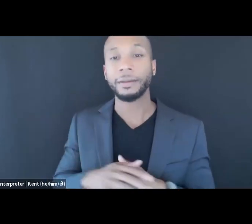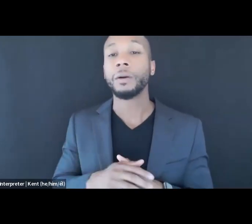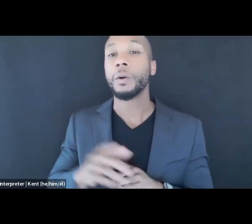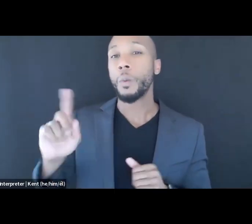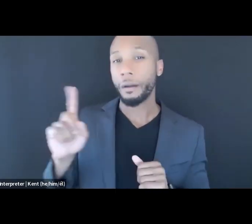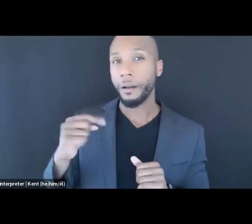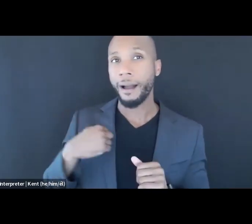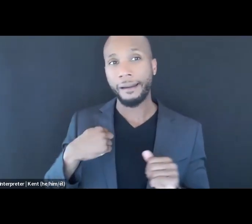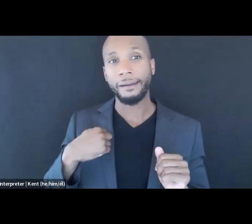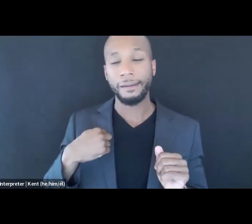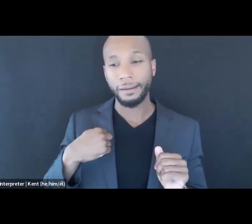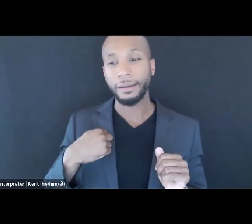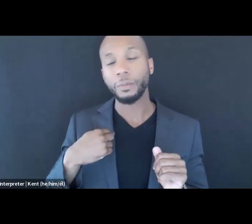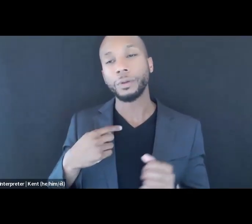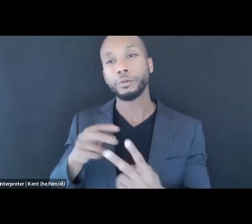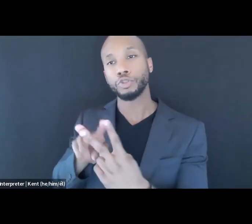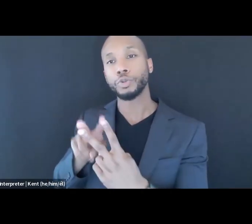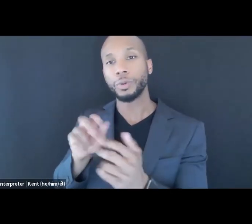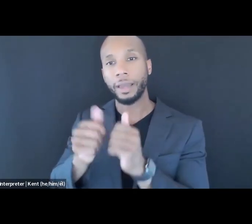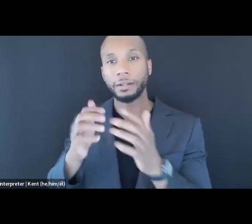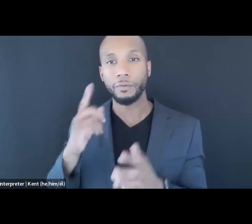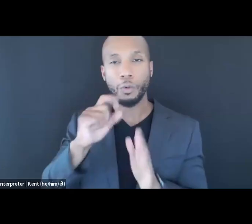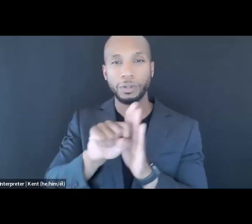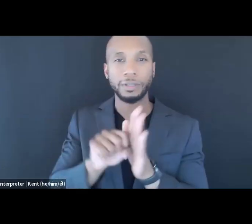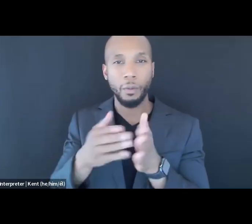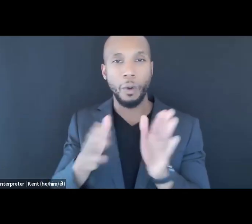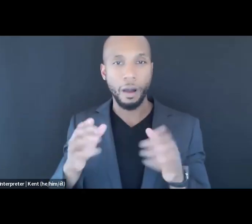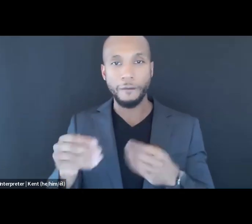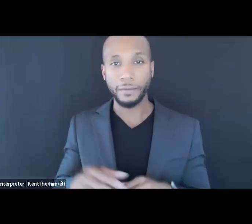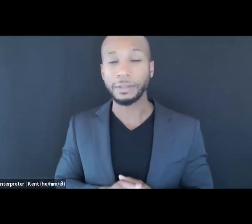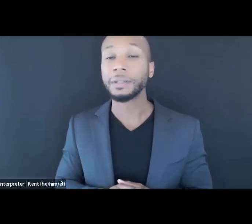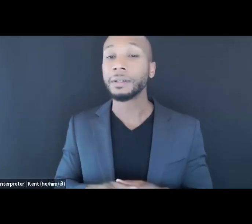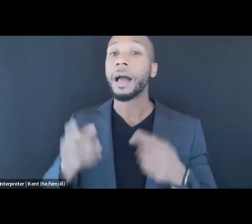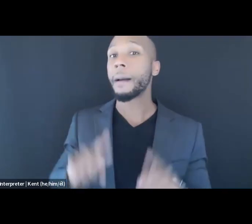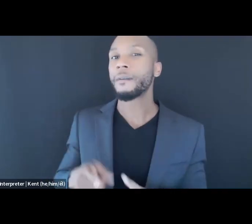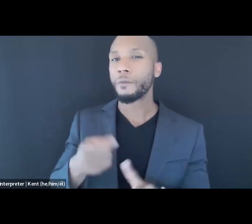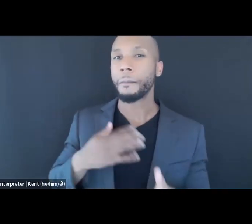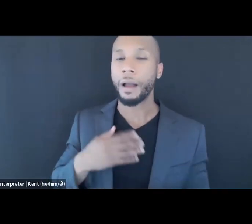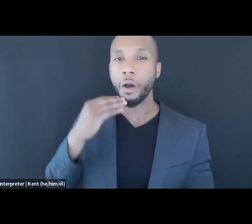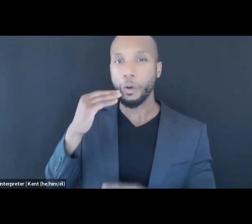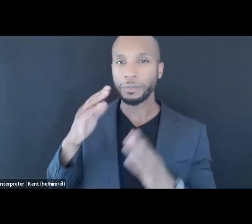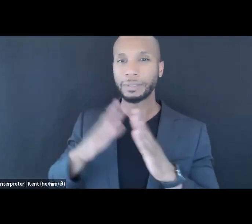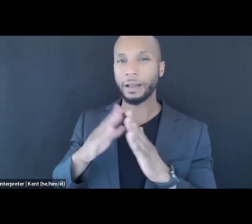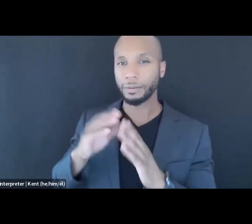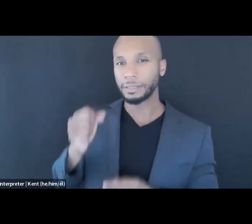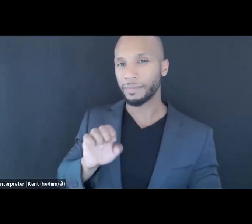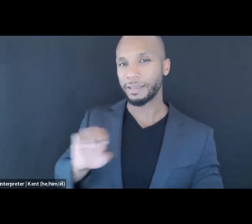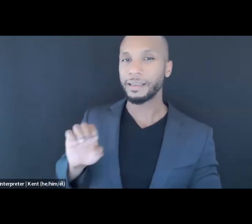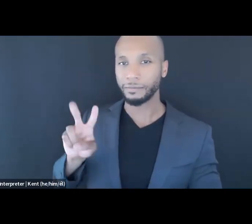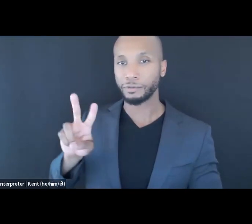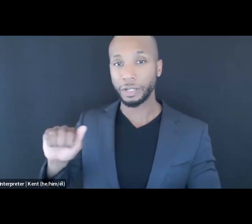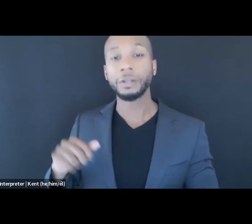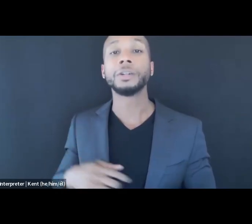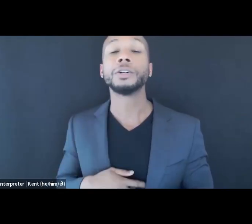where I took, there are 2 candidates for statewide office who happened to be from my hometown in Southeast Virginia. And